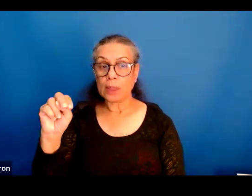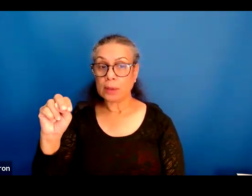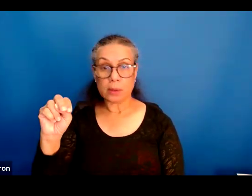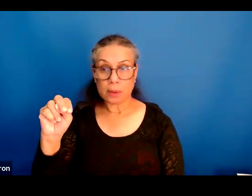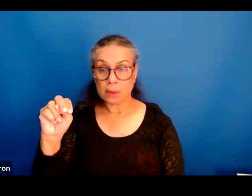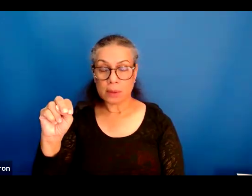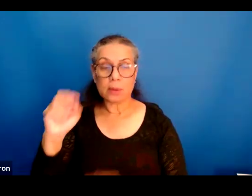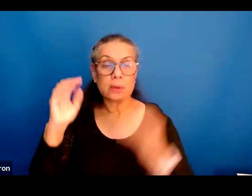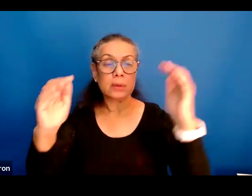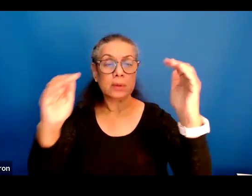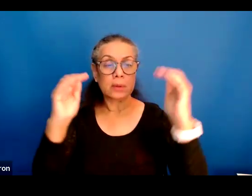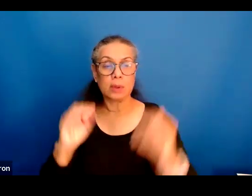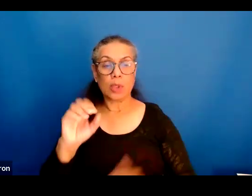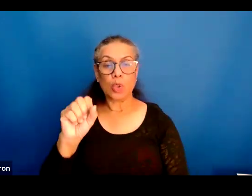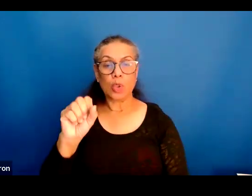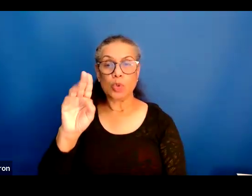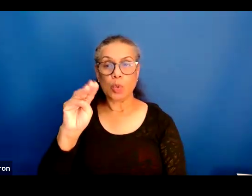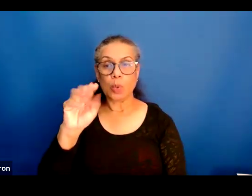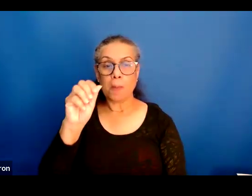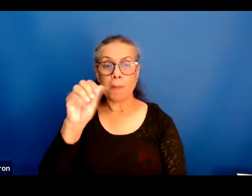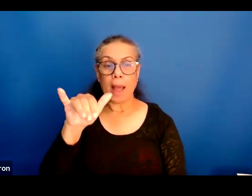Sumaya Sheikh.